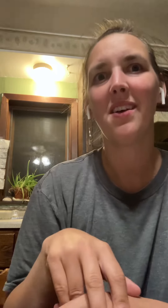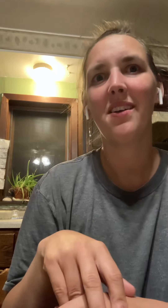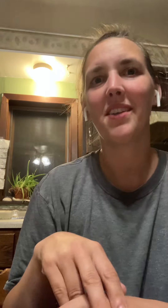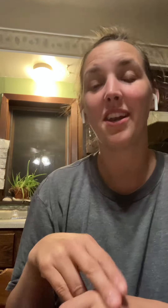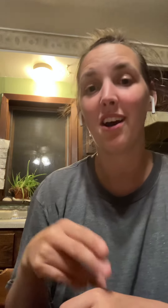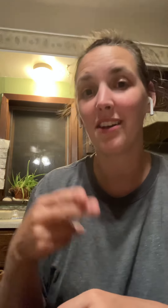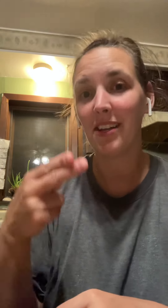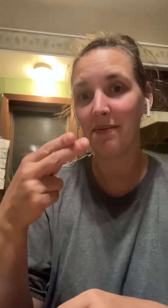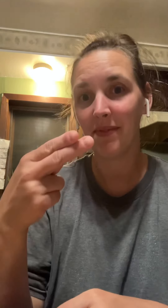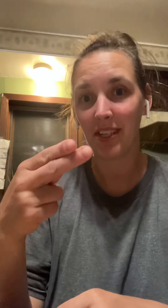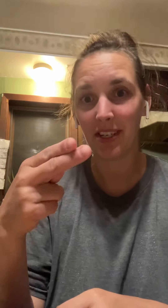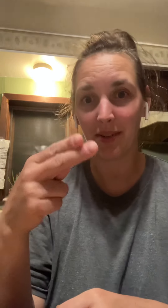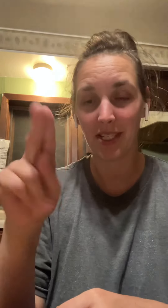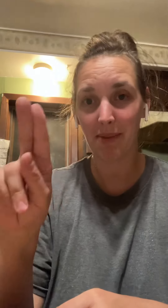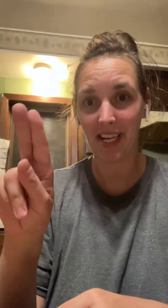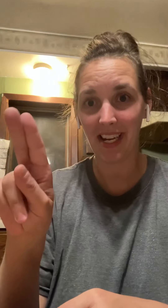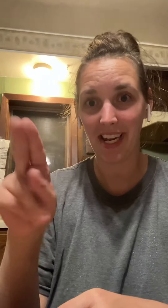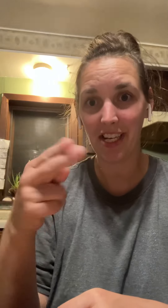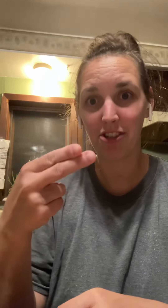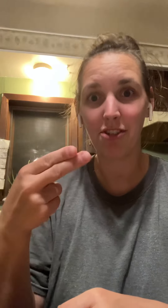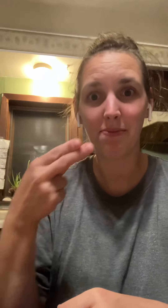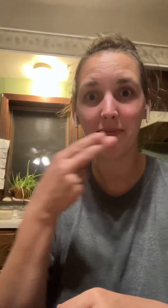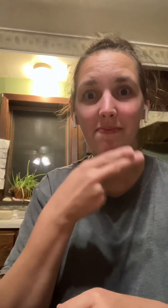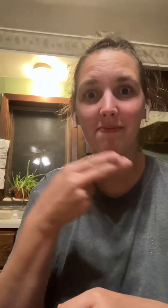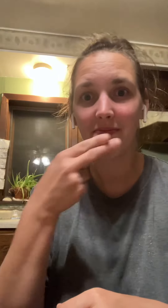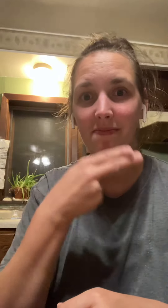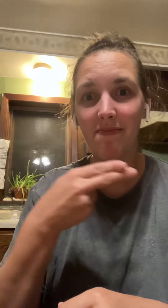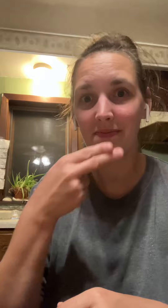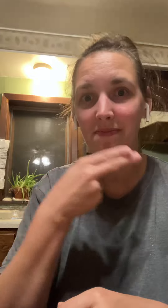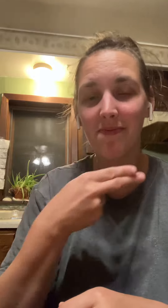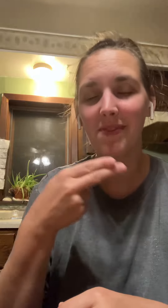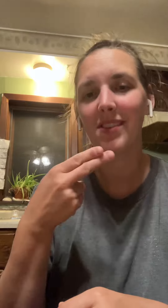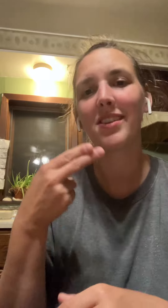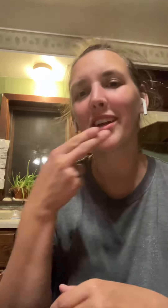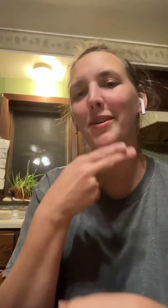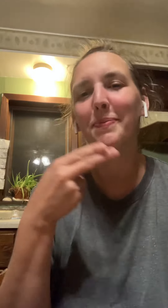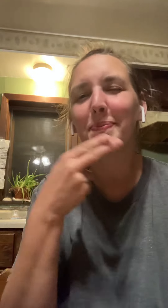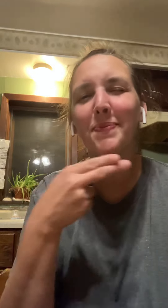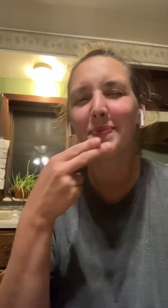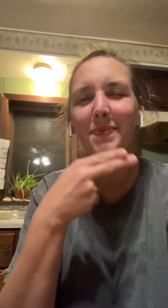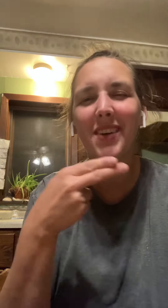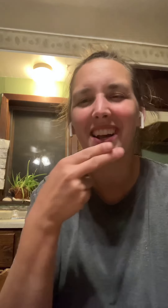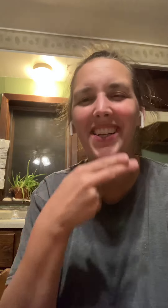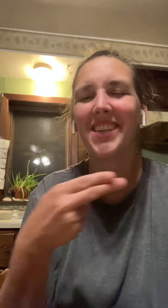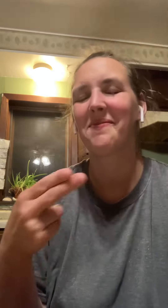Then honey, you're going to make an H, like honey.